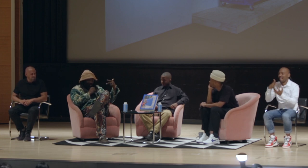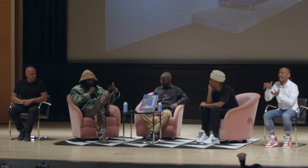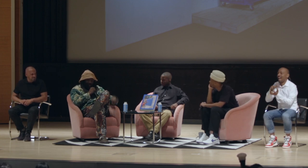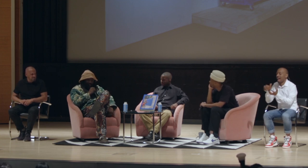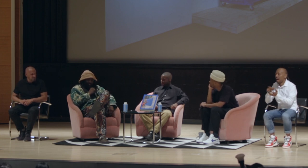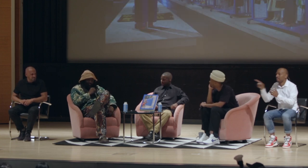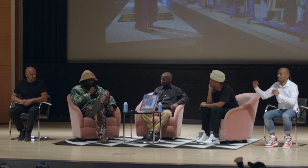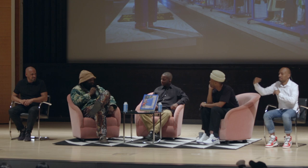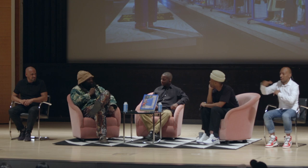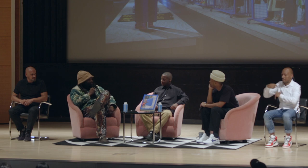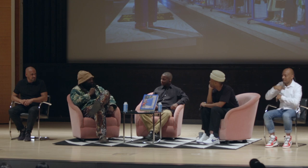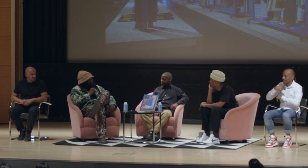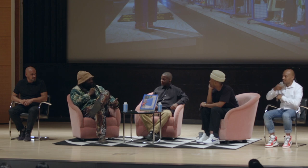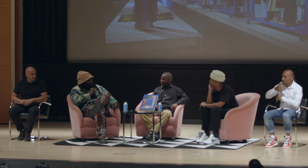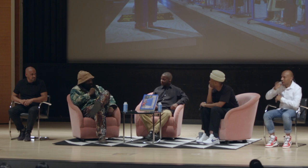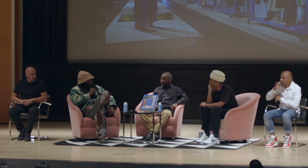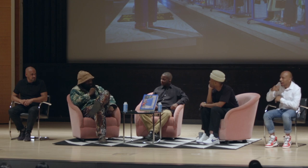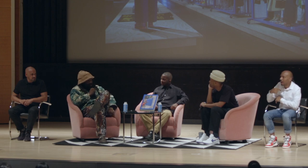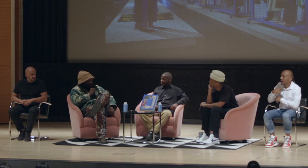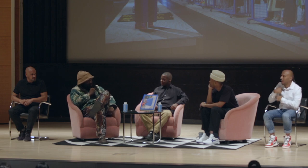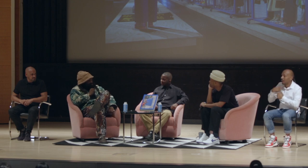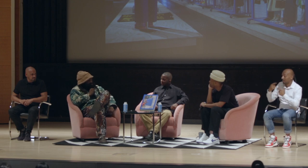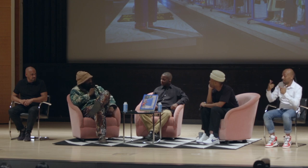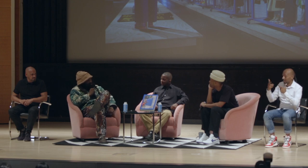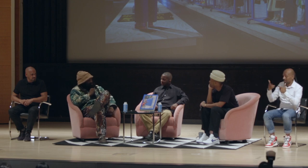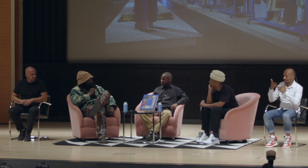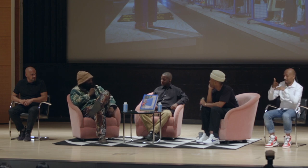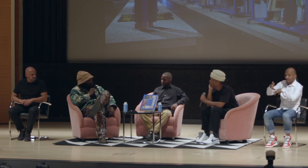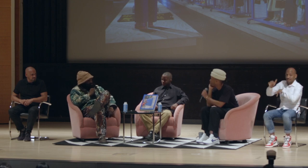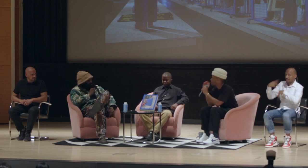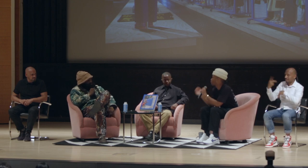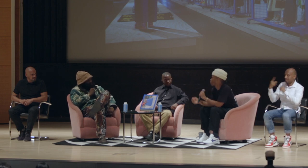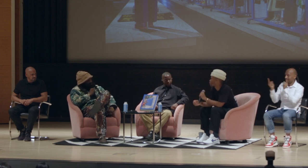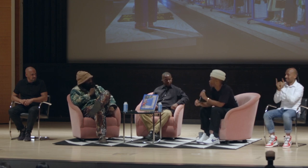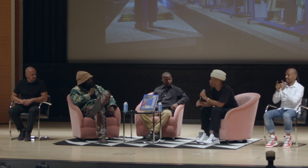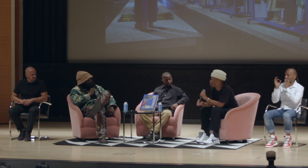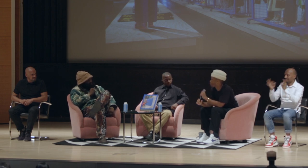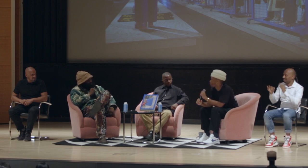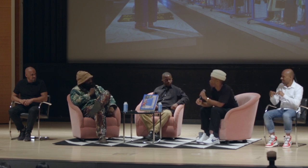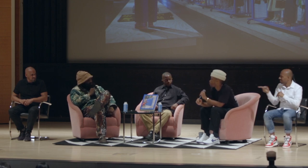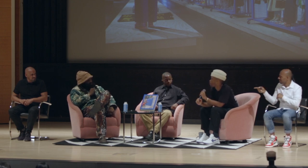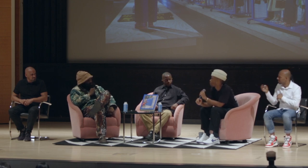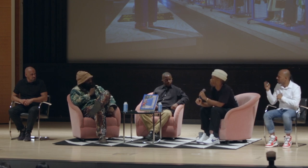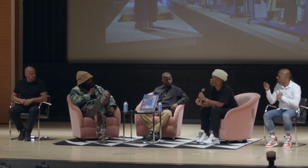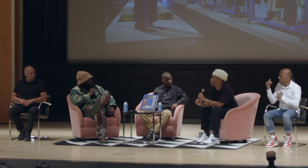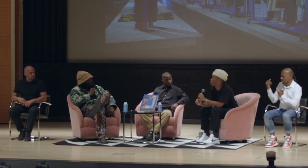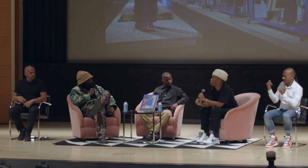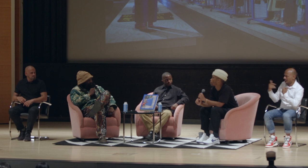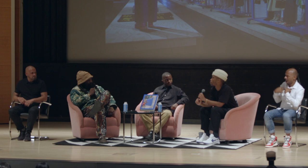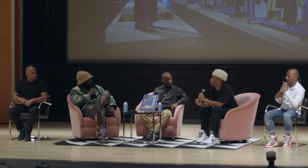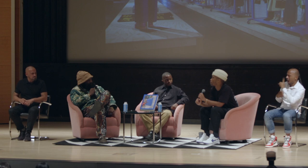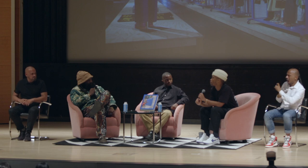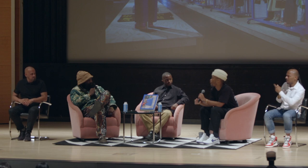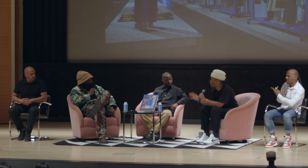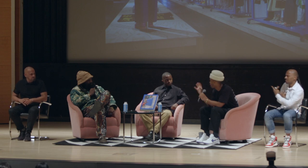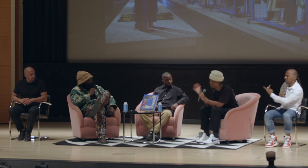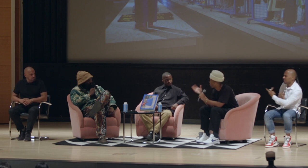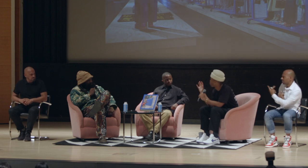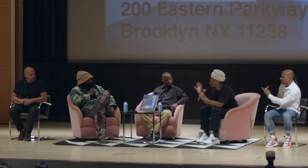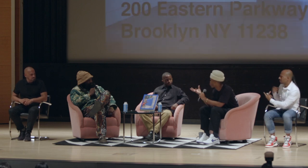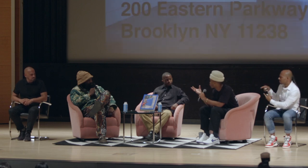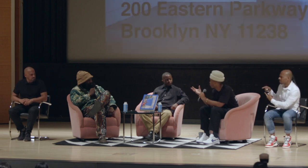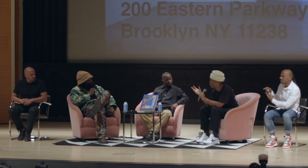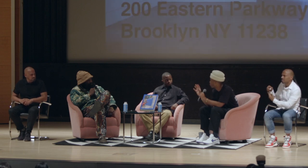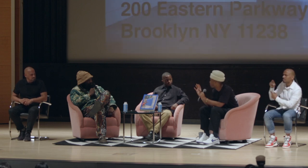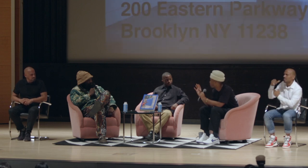he bought me a drink. That's how we met. And for the both of you, when you sort of, after